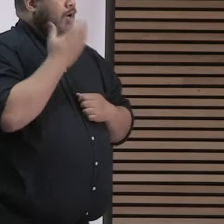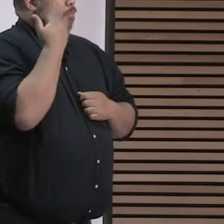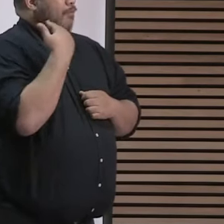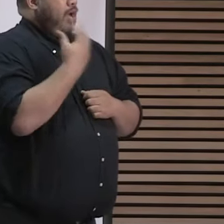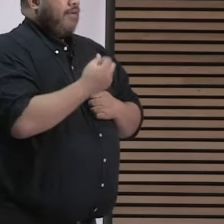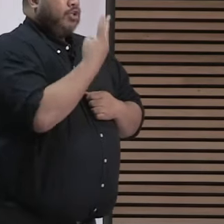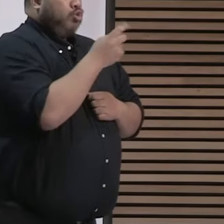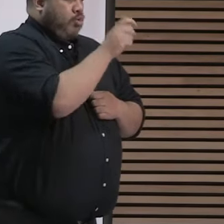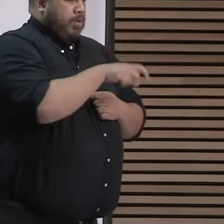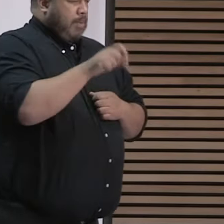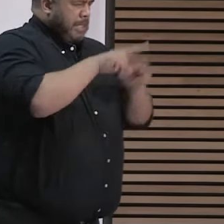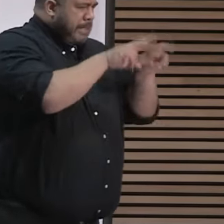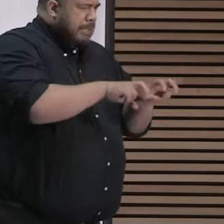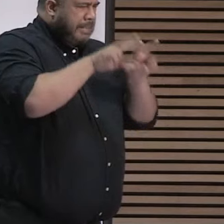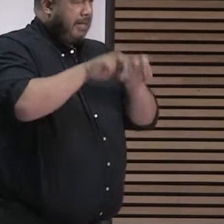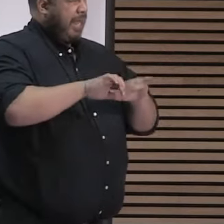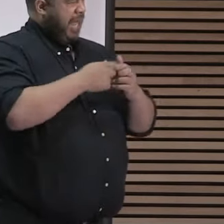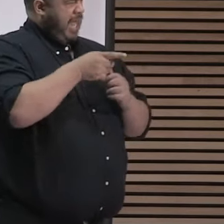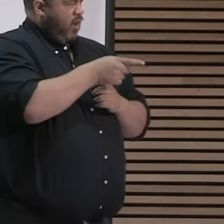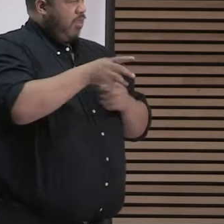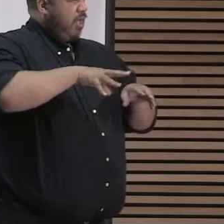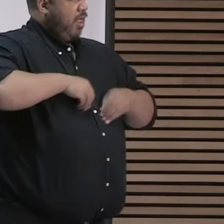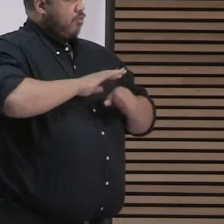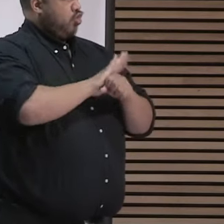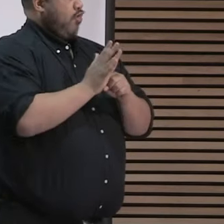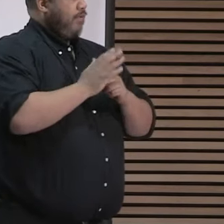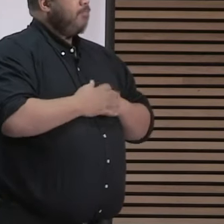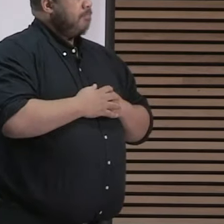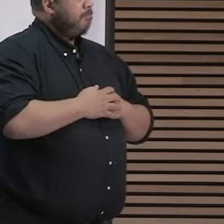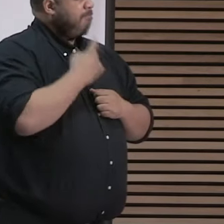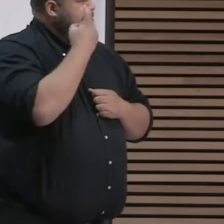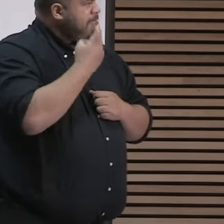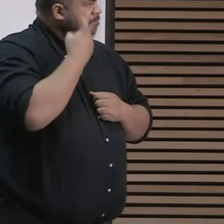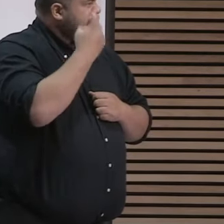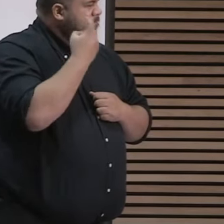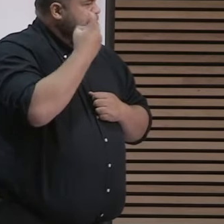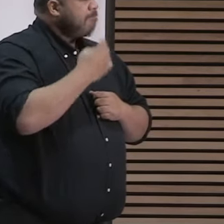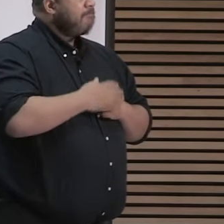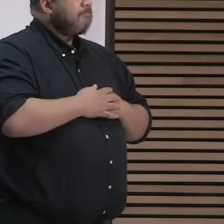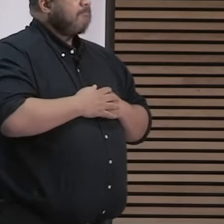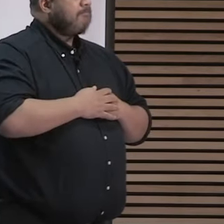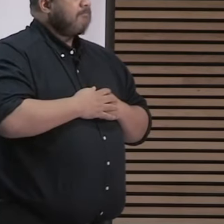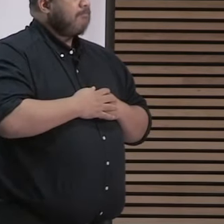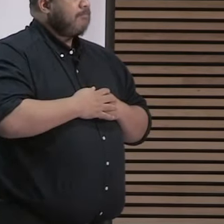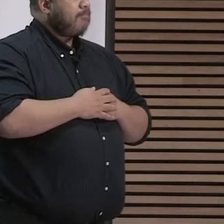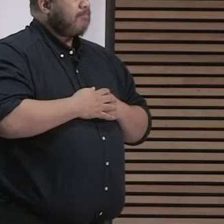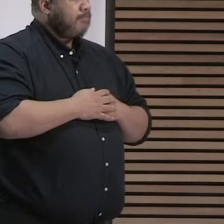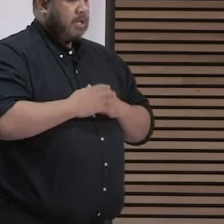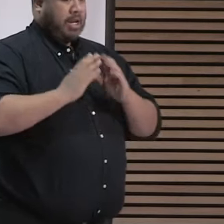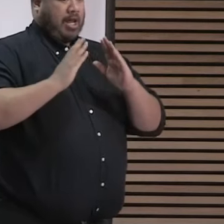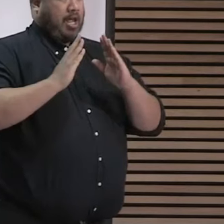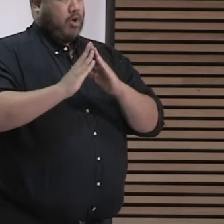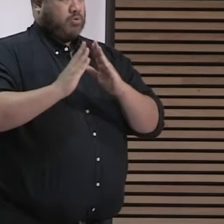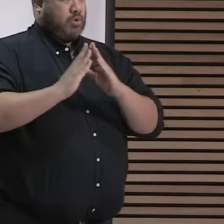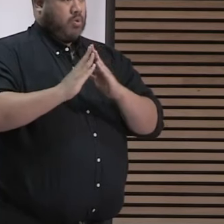investigation. We have been able to genomically link the household of 5 positive cases, of which that's